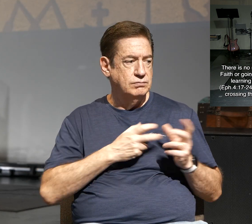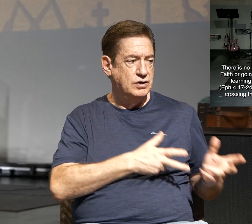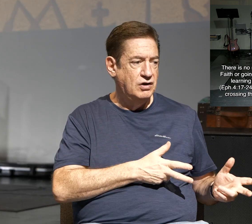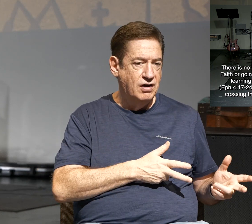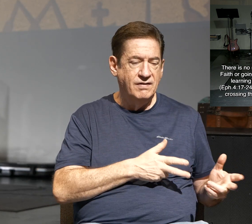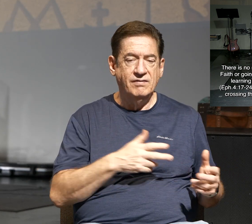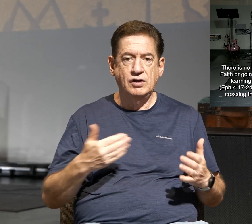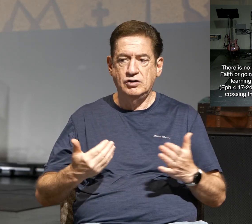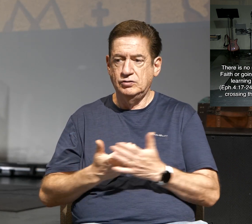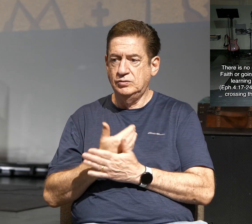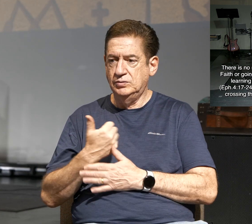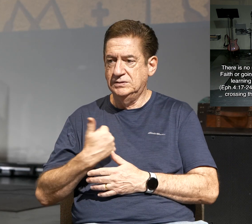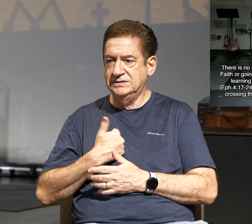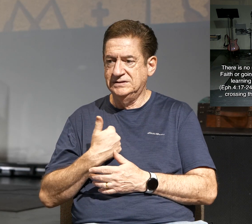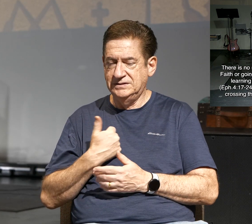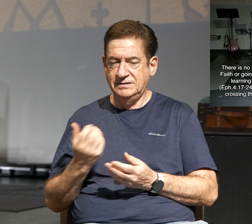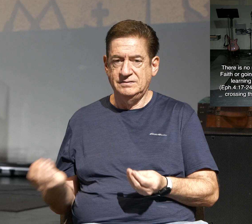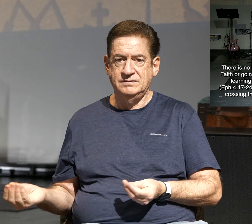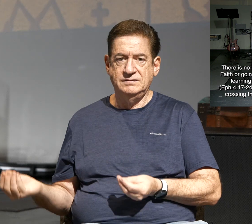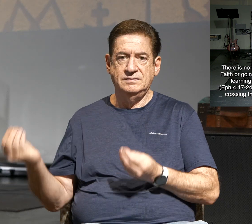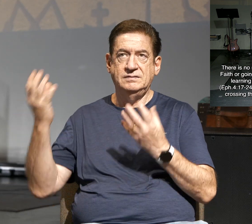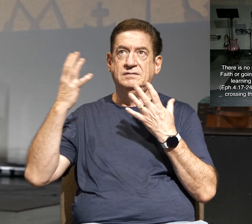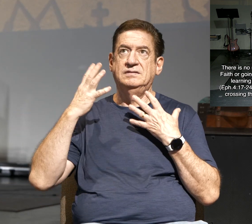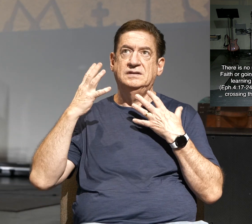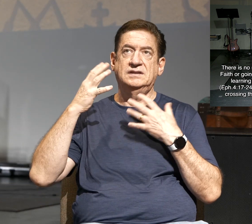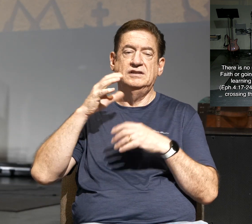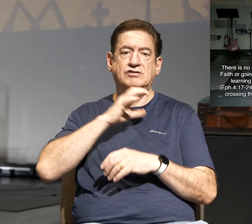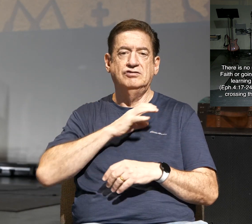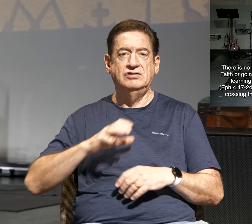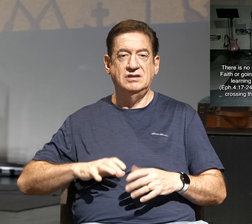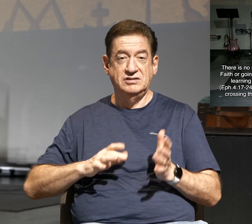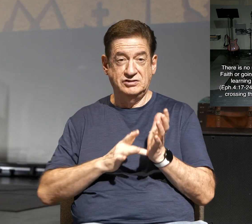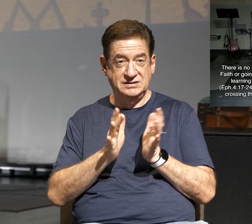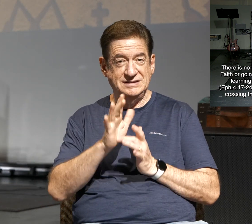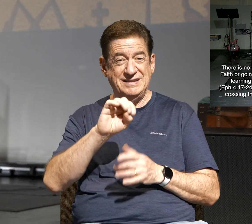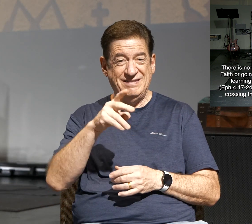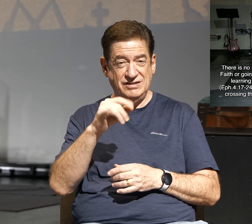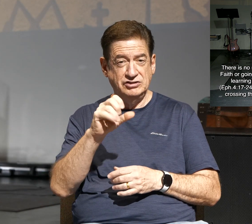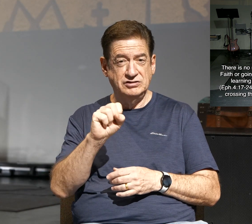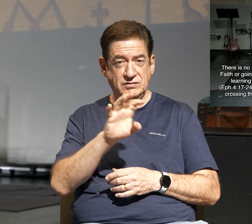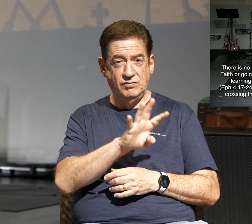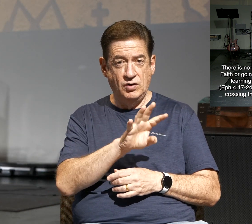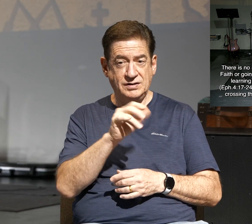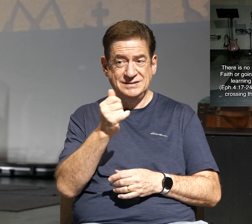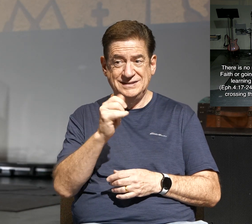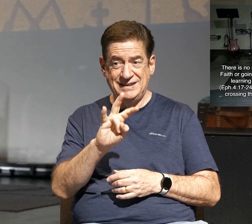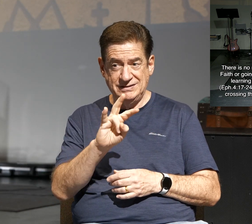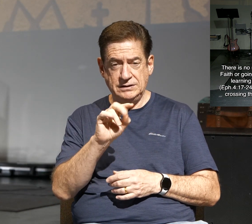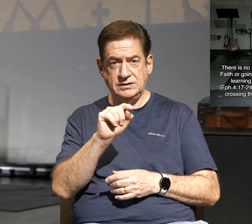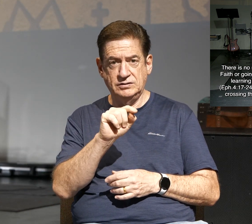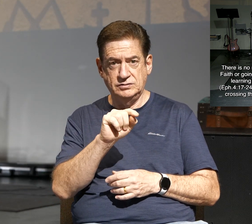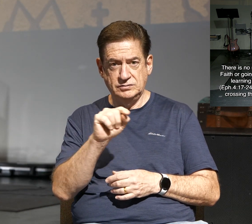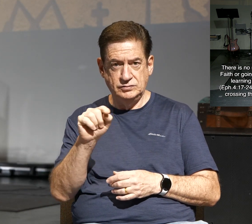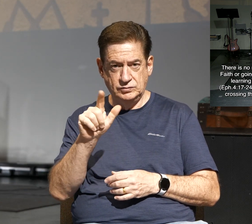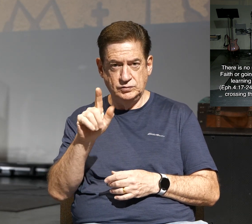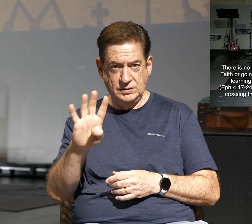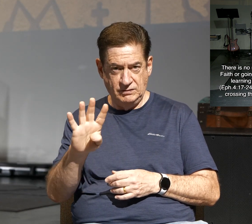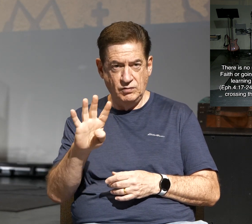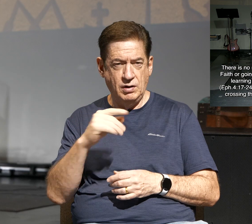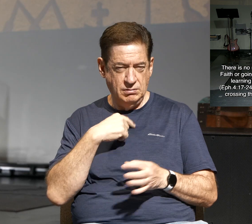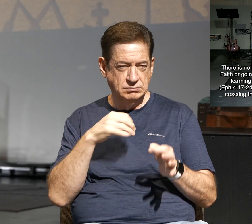on the new self in Christ Jesus. Ephesians 4, 17 through 24. I'll explain that in just a moment. It's on your